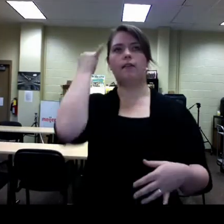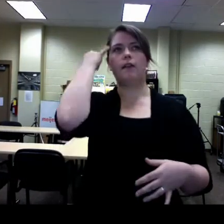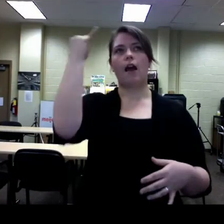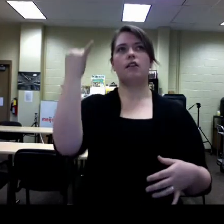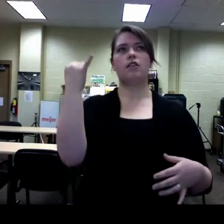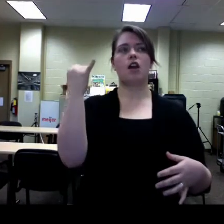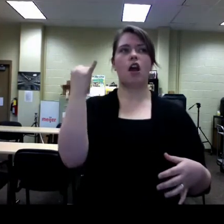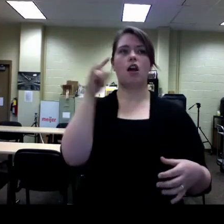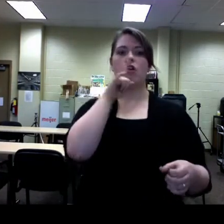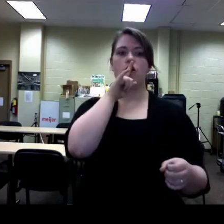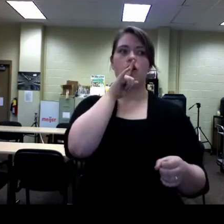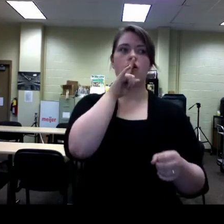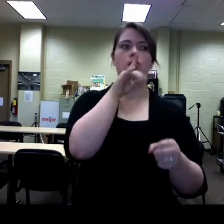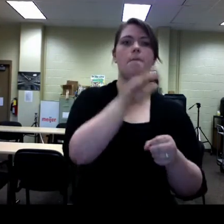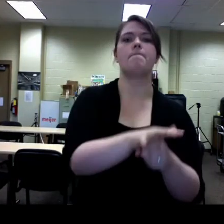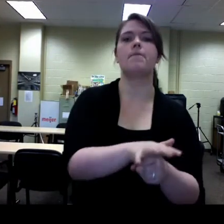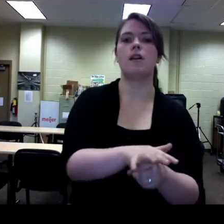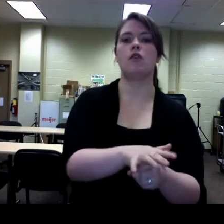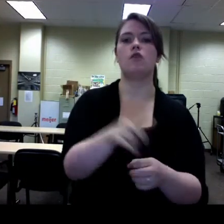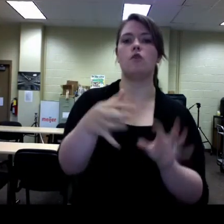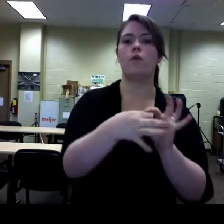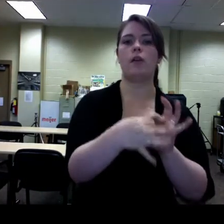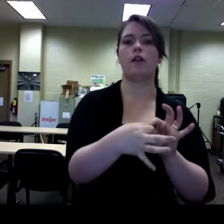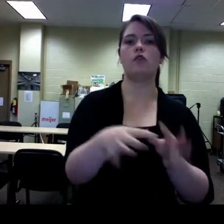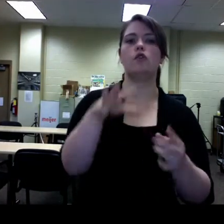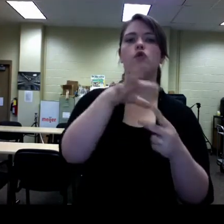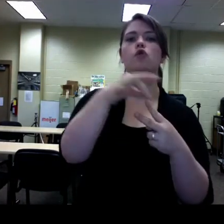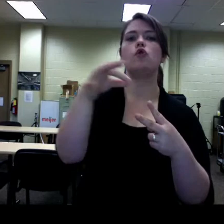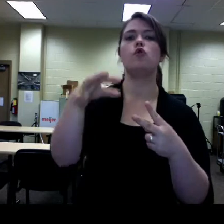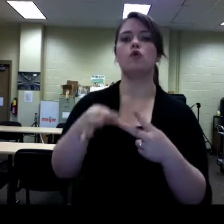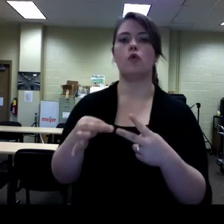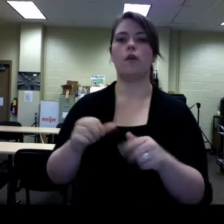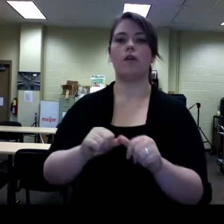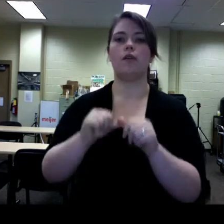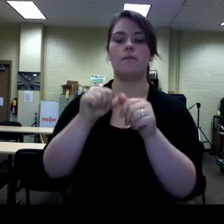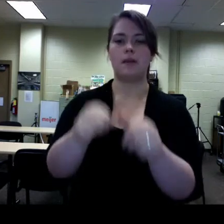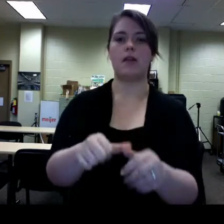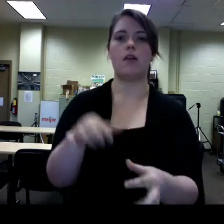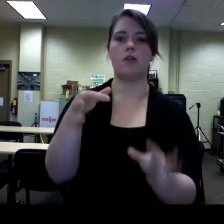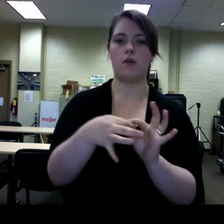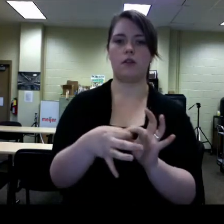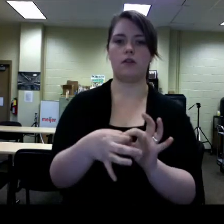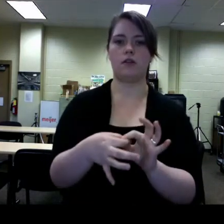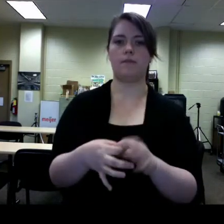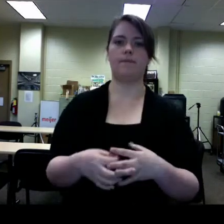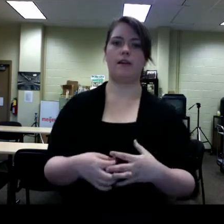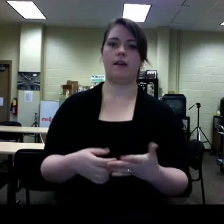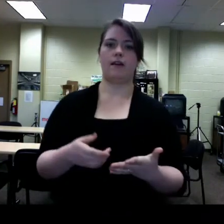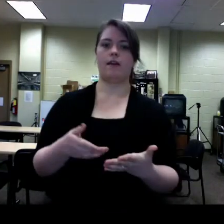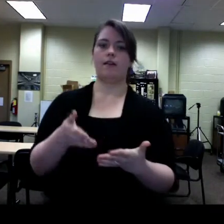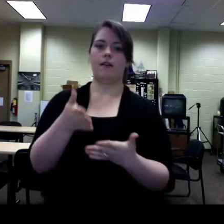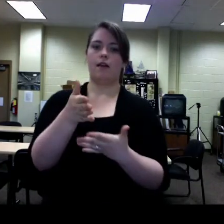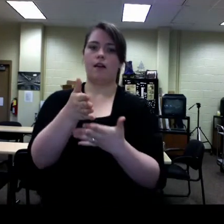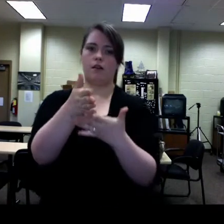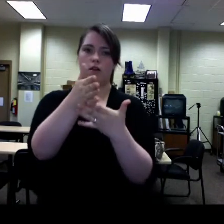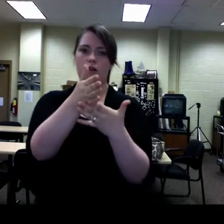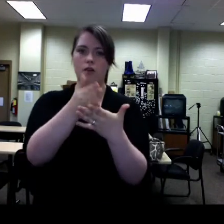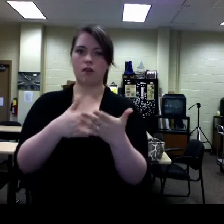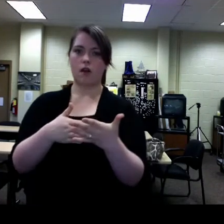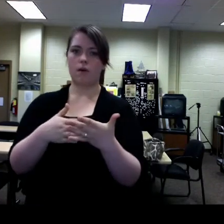to be in the relationship. And there are examples of where that happens, where that only happens. You're choosing to stay married because of the